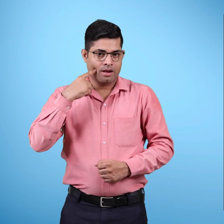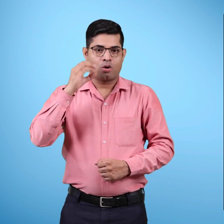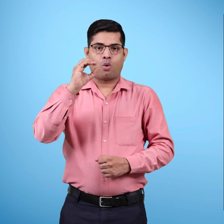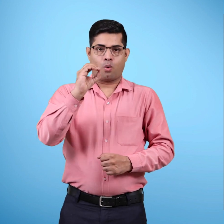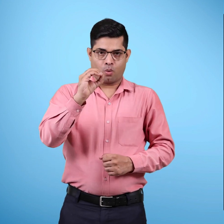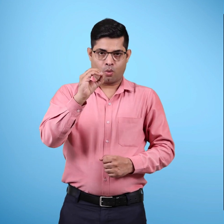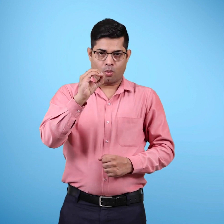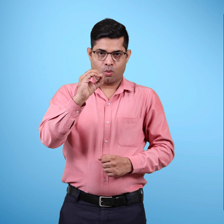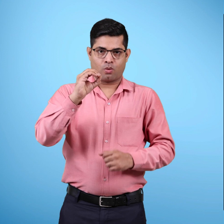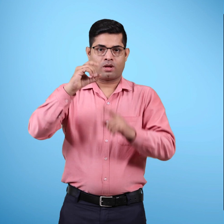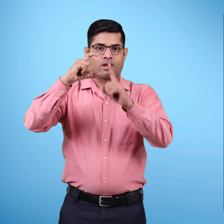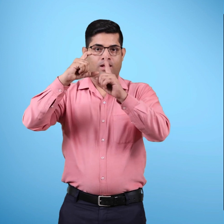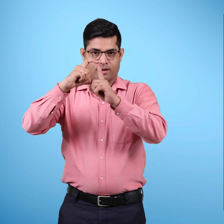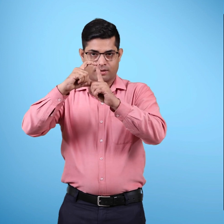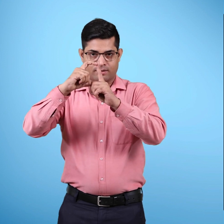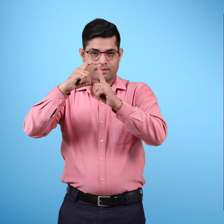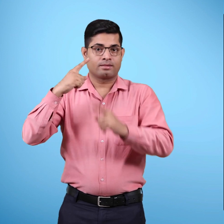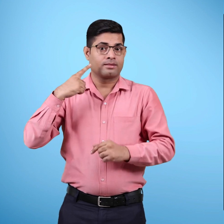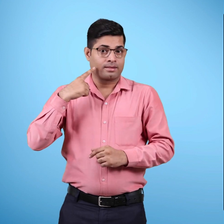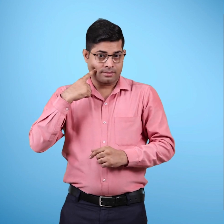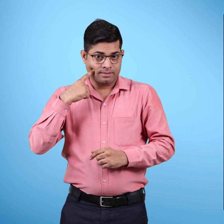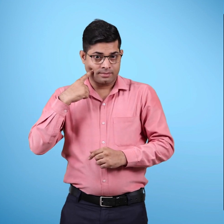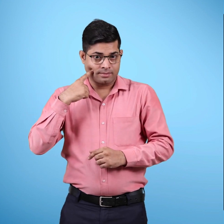and iodine solution for this activity.